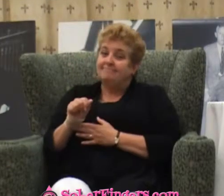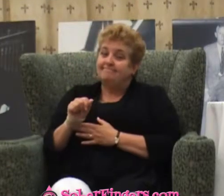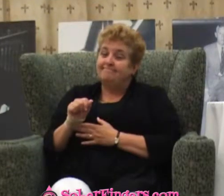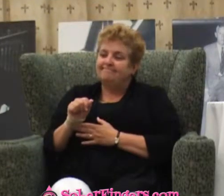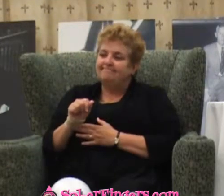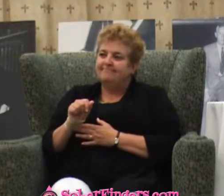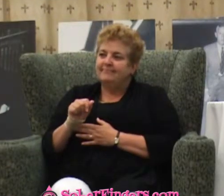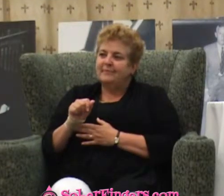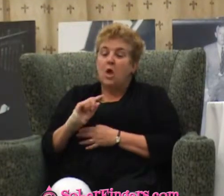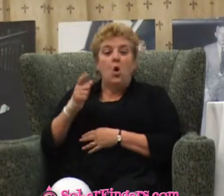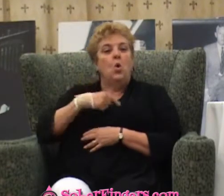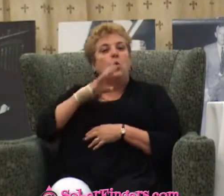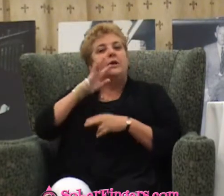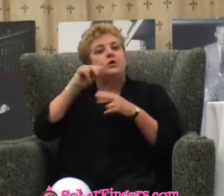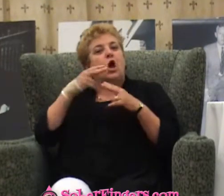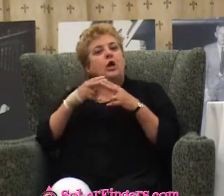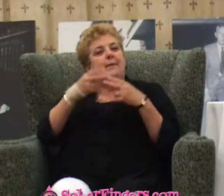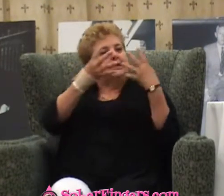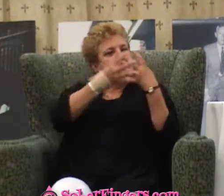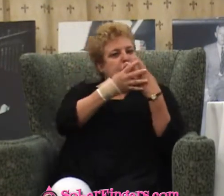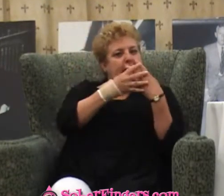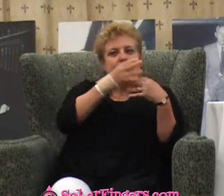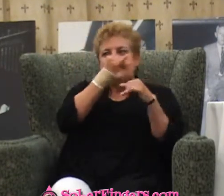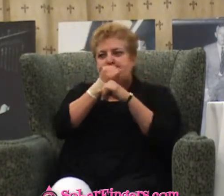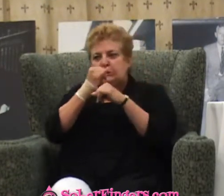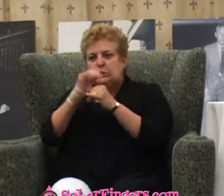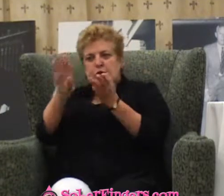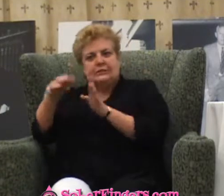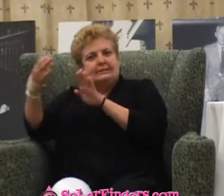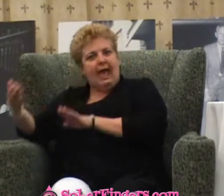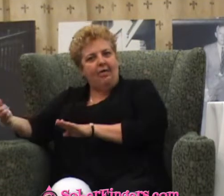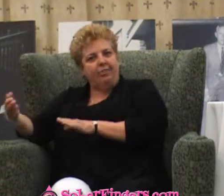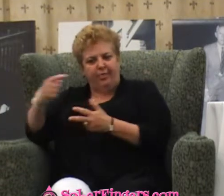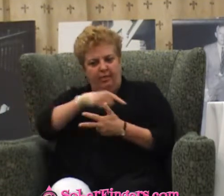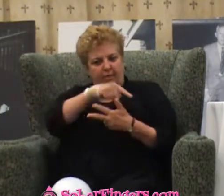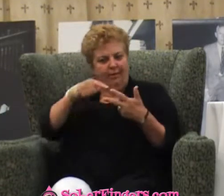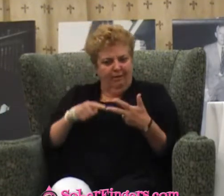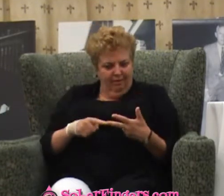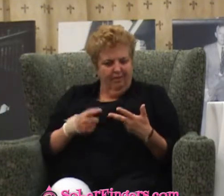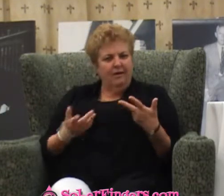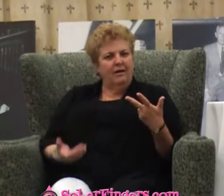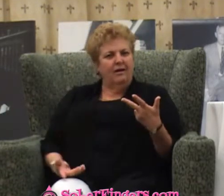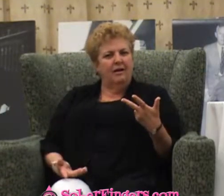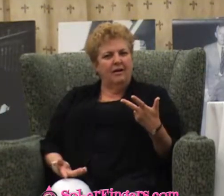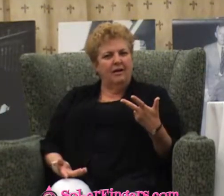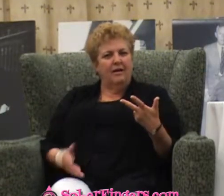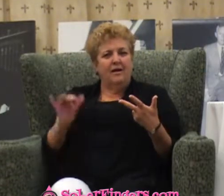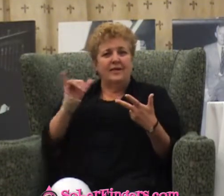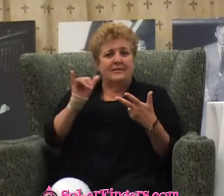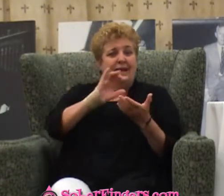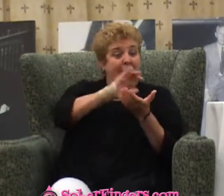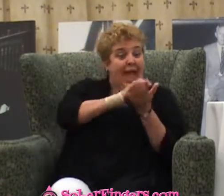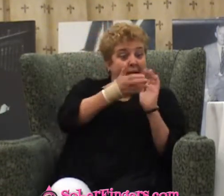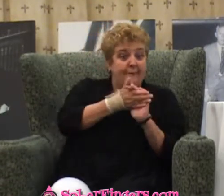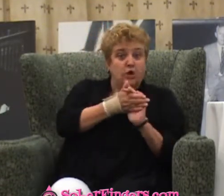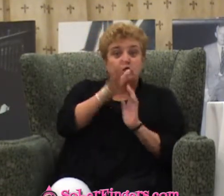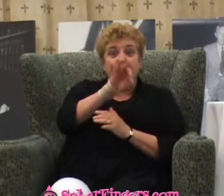You know, we talk about jails, institutions, and death. You know, that's kind of like hamburgers, fries, and a Coke.